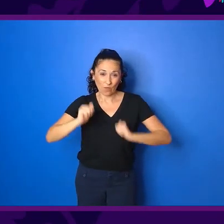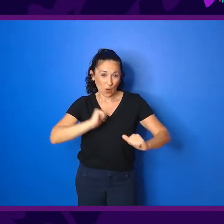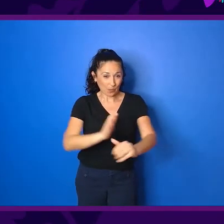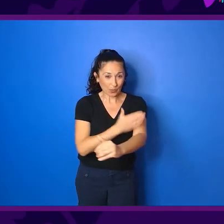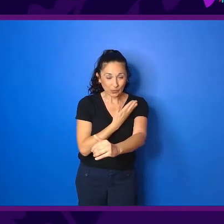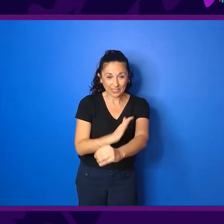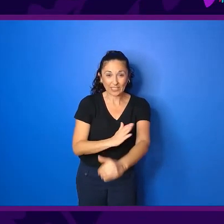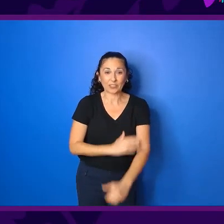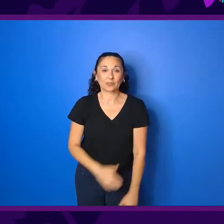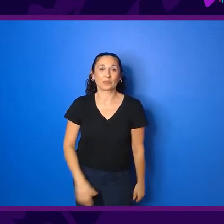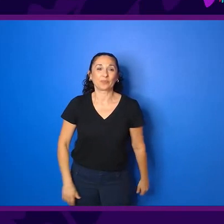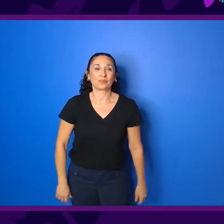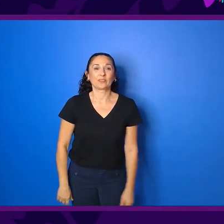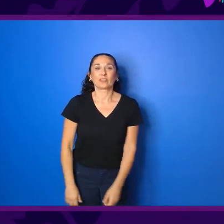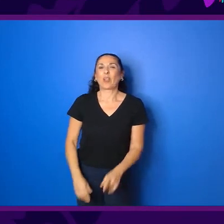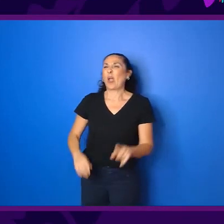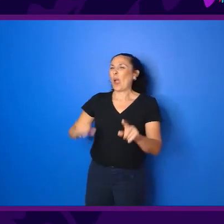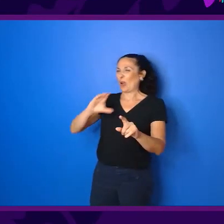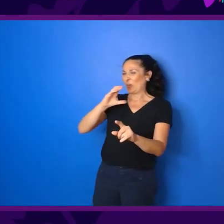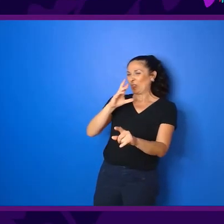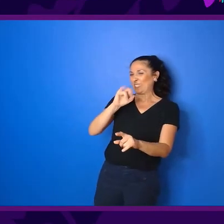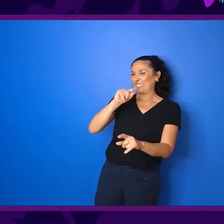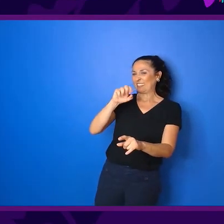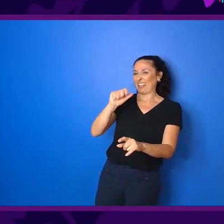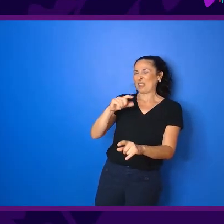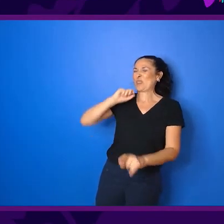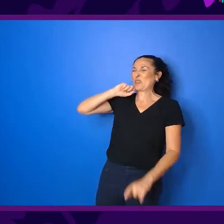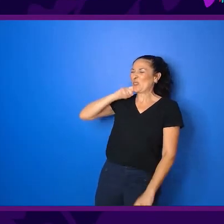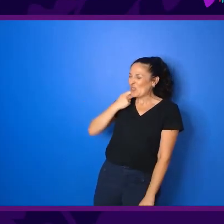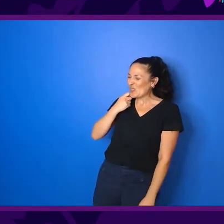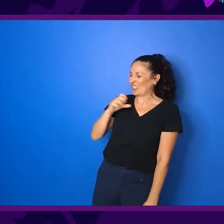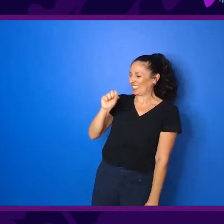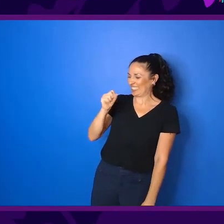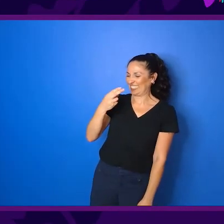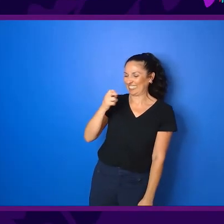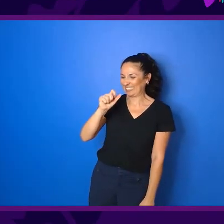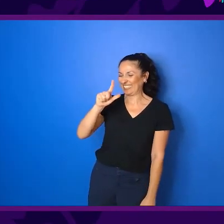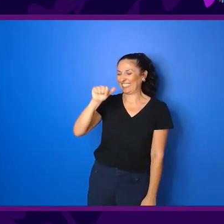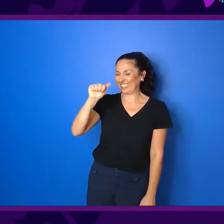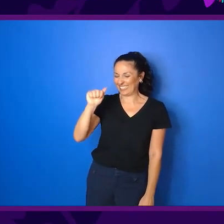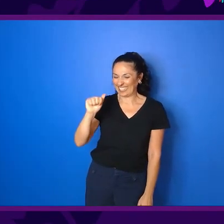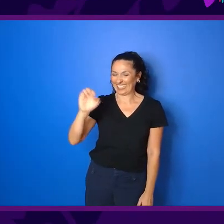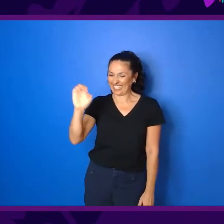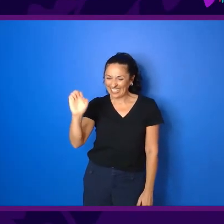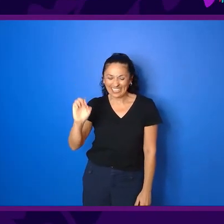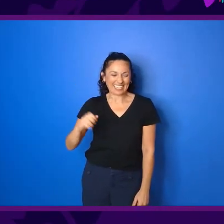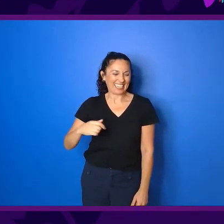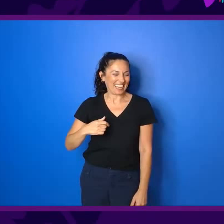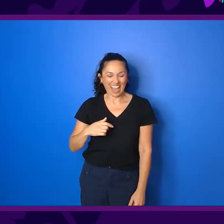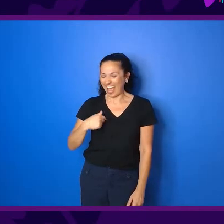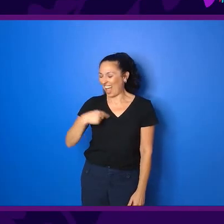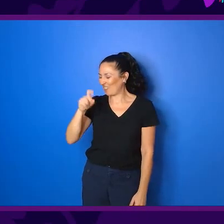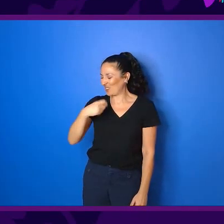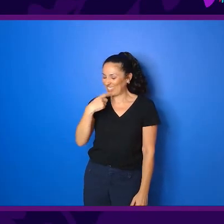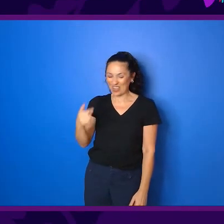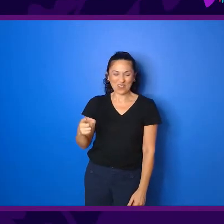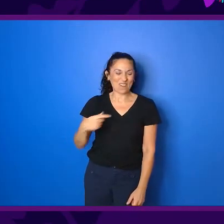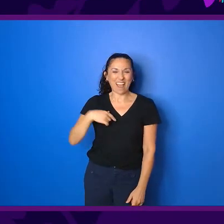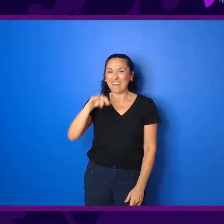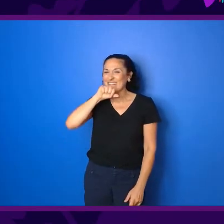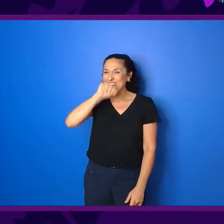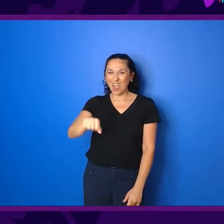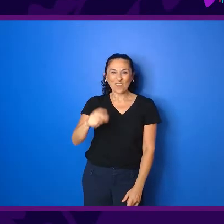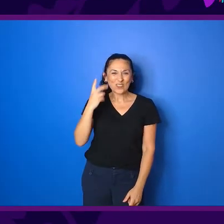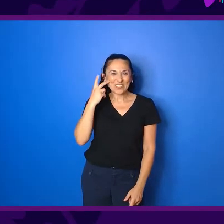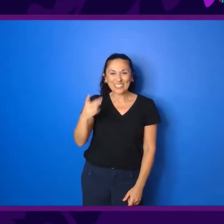right. Oh, how cool. I love this. Sheila E., this is Cristela, the host, and I got to tell you, I just love that I get to see you